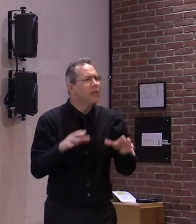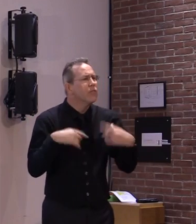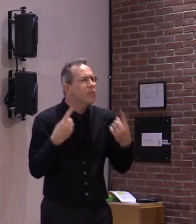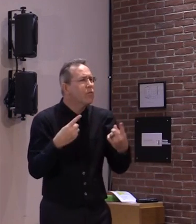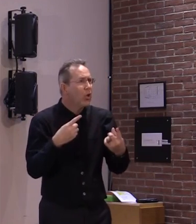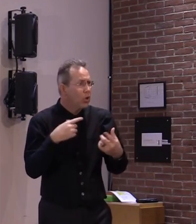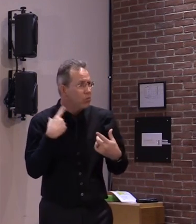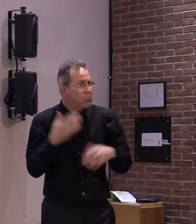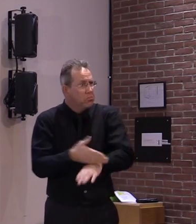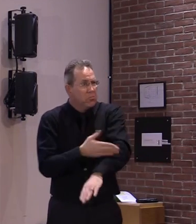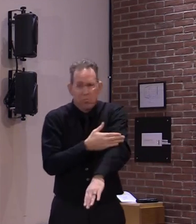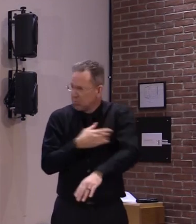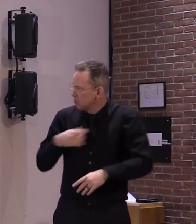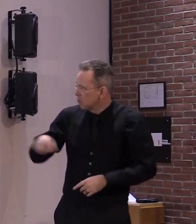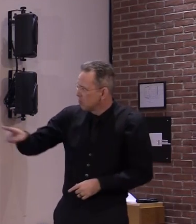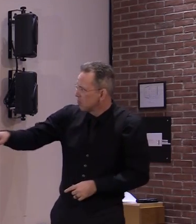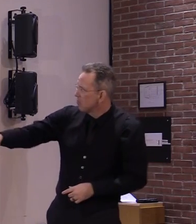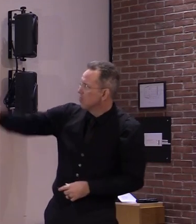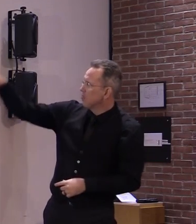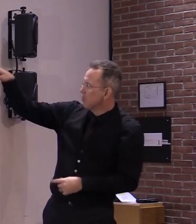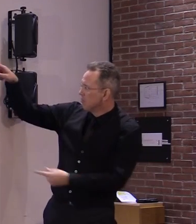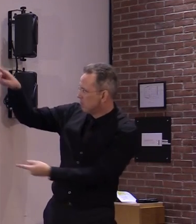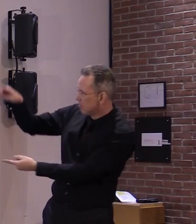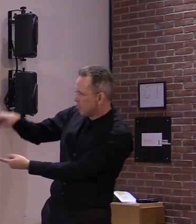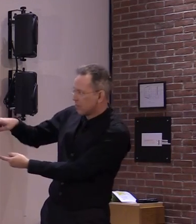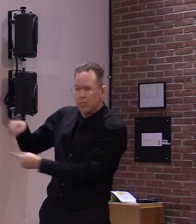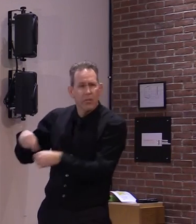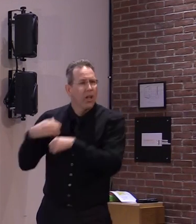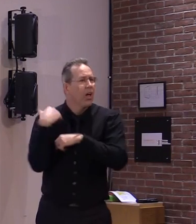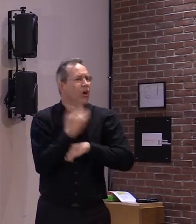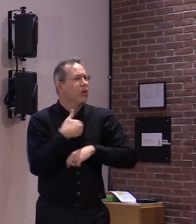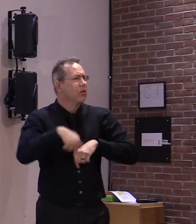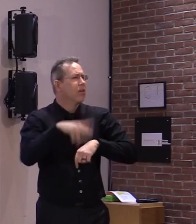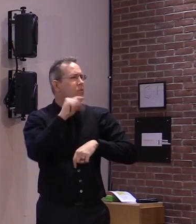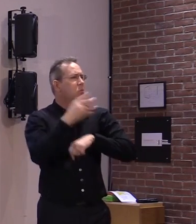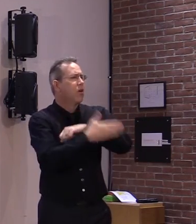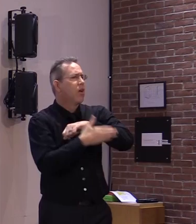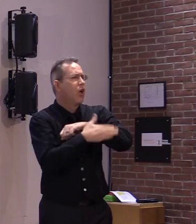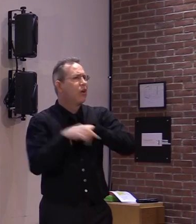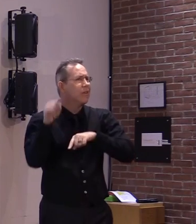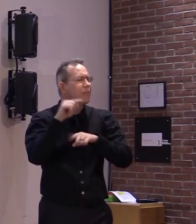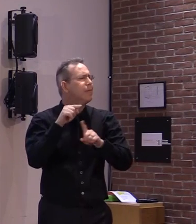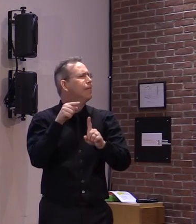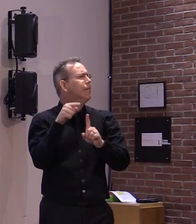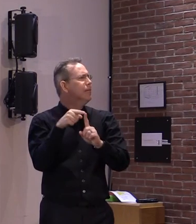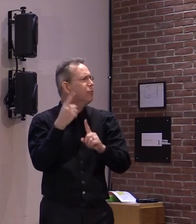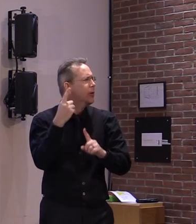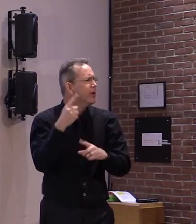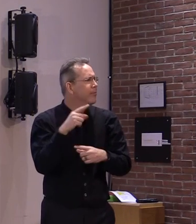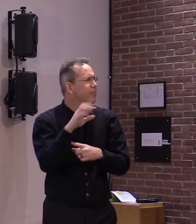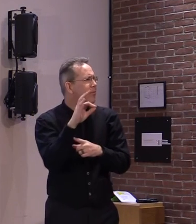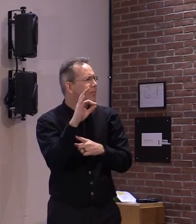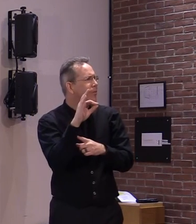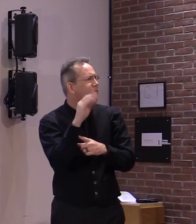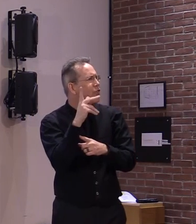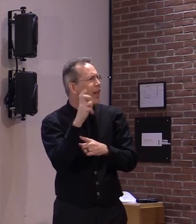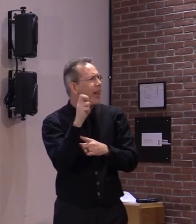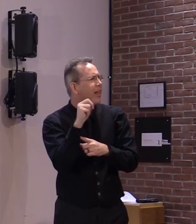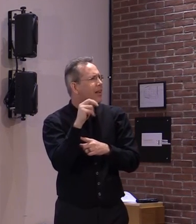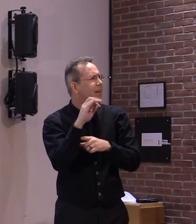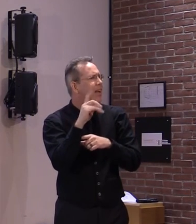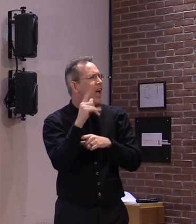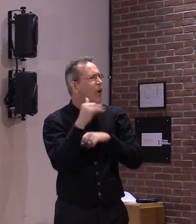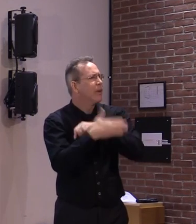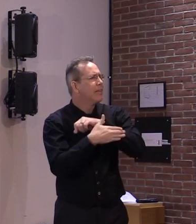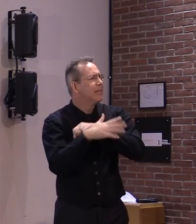along with Essex counties. And while there hasn't been the same degree of improvement in Franklin County, the numbers do appear